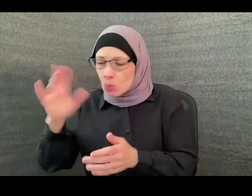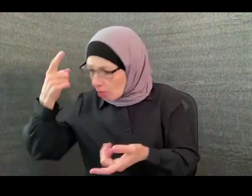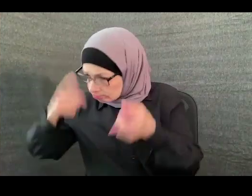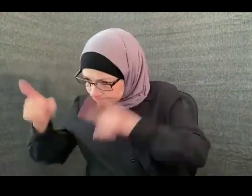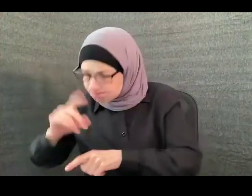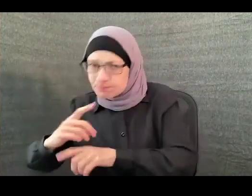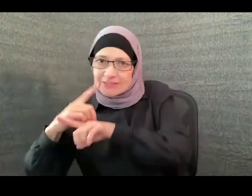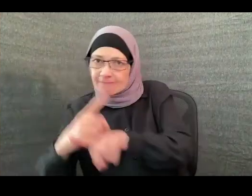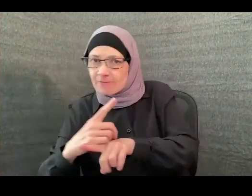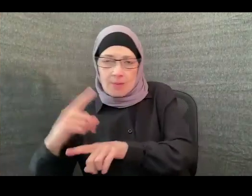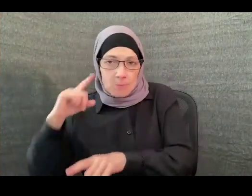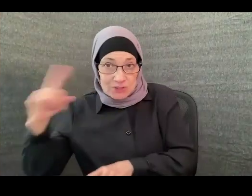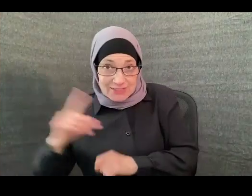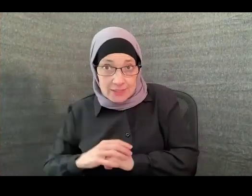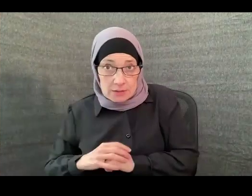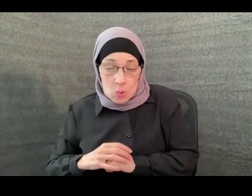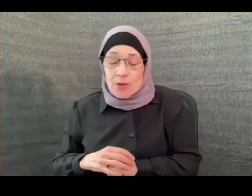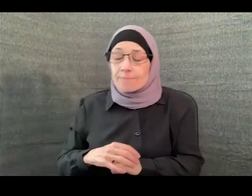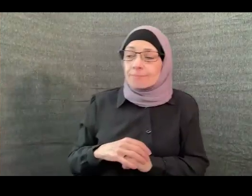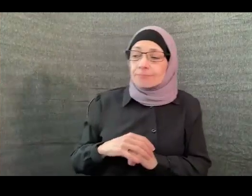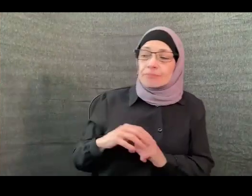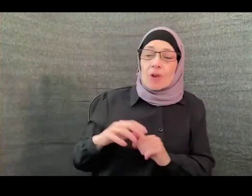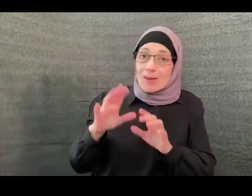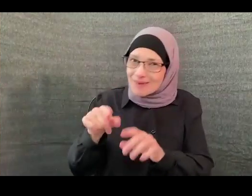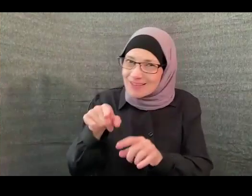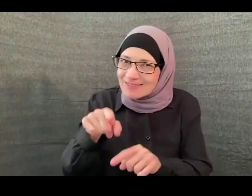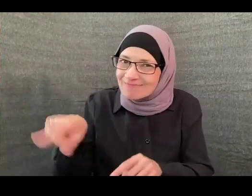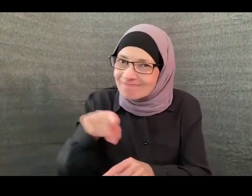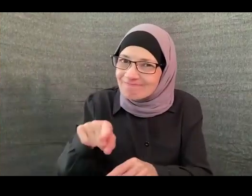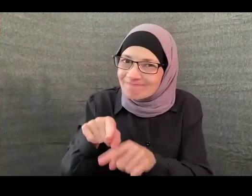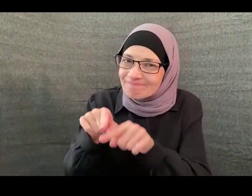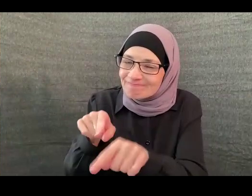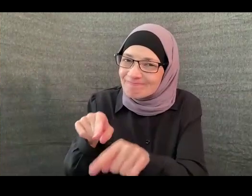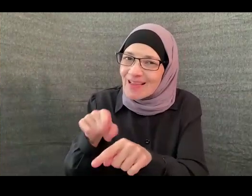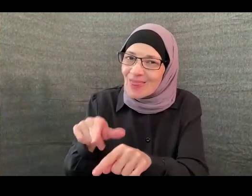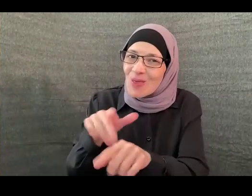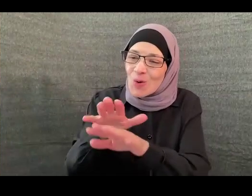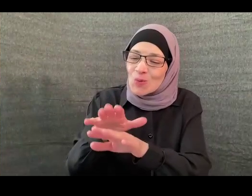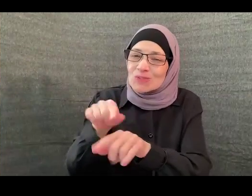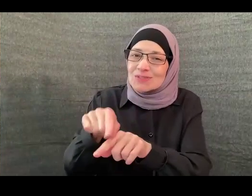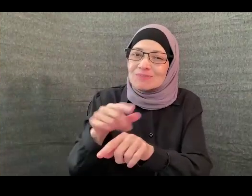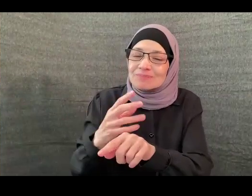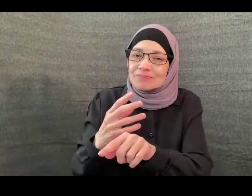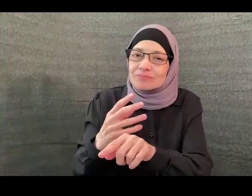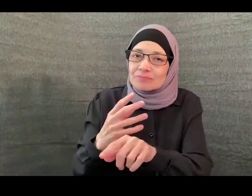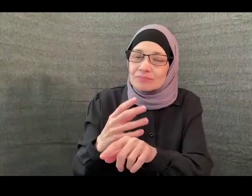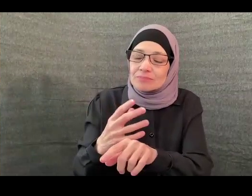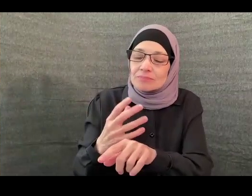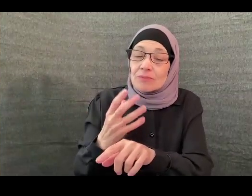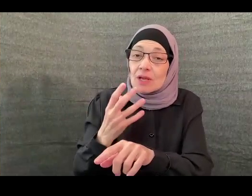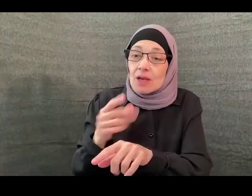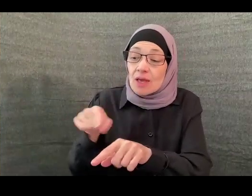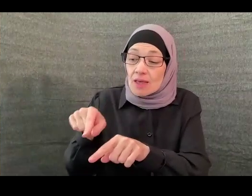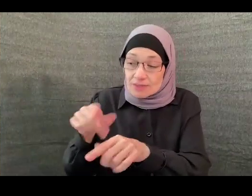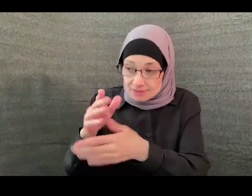to the people of the book, here referring to the Jewish community who refused